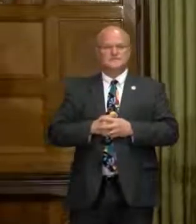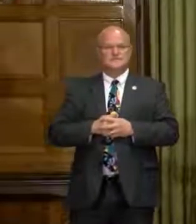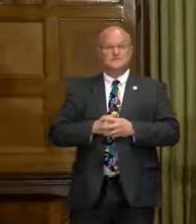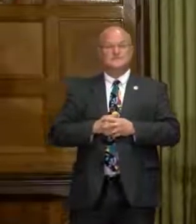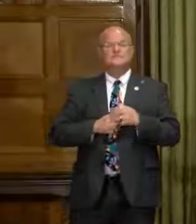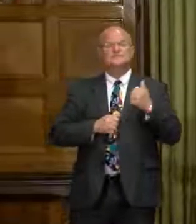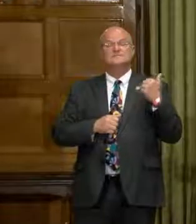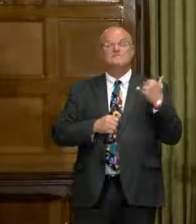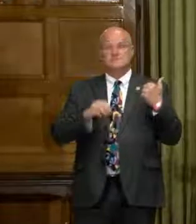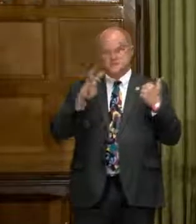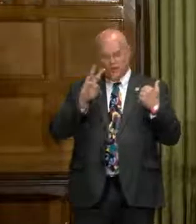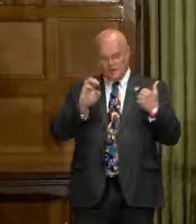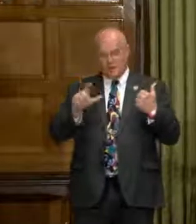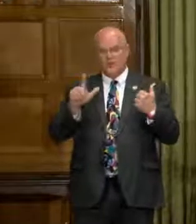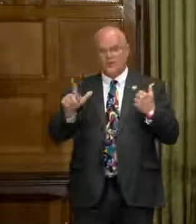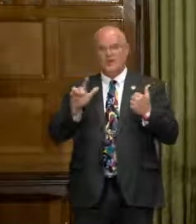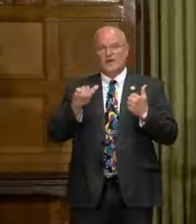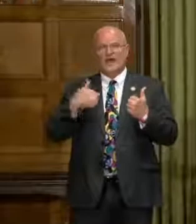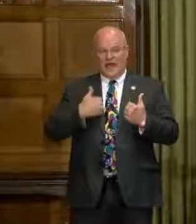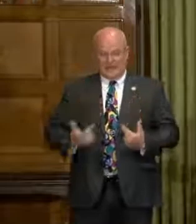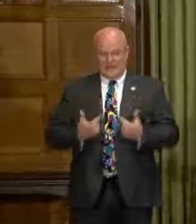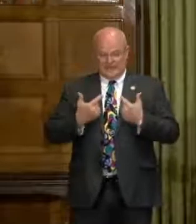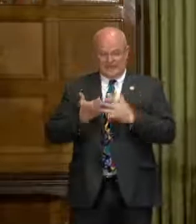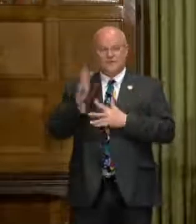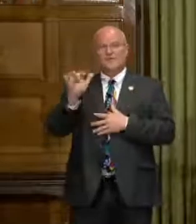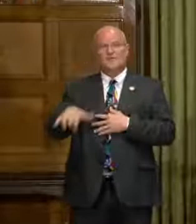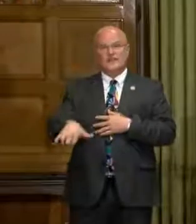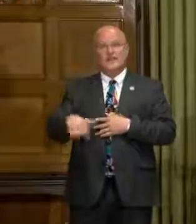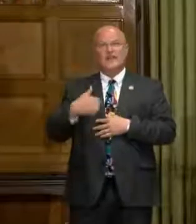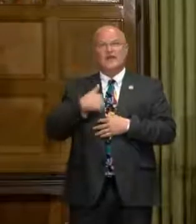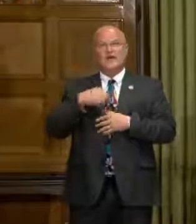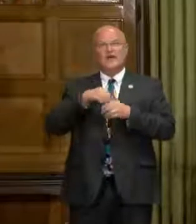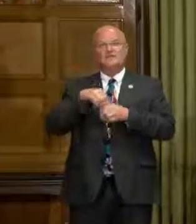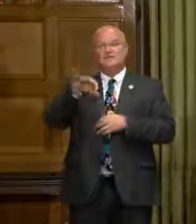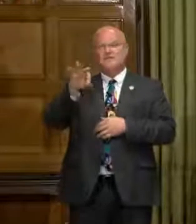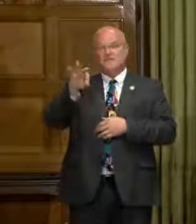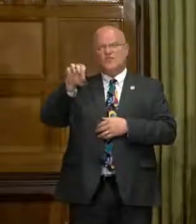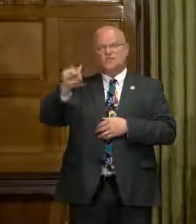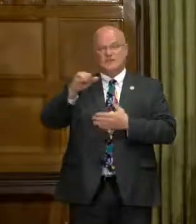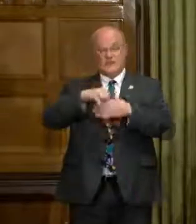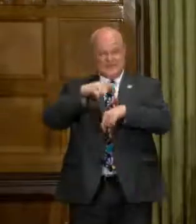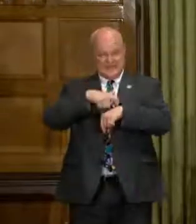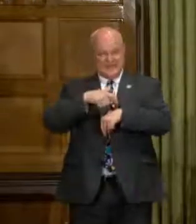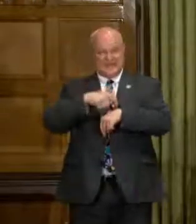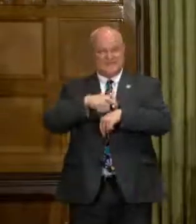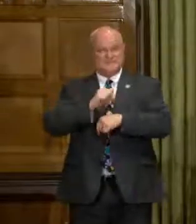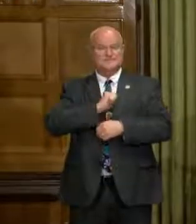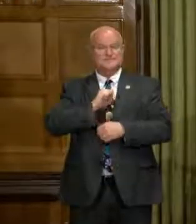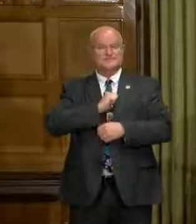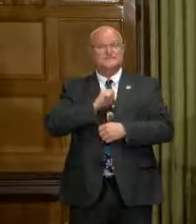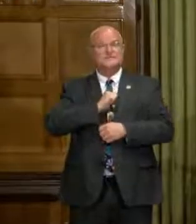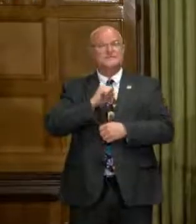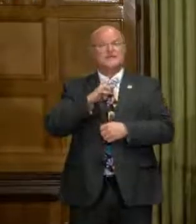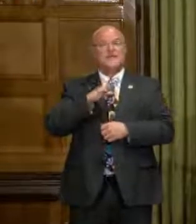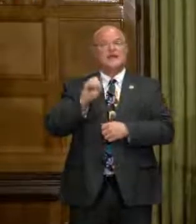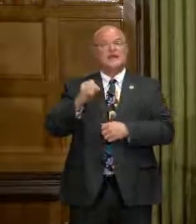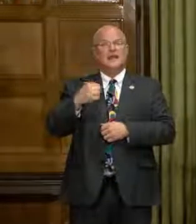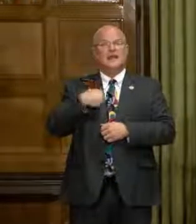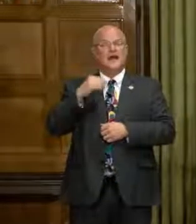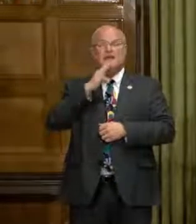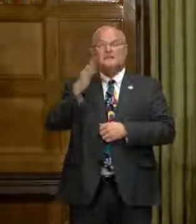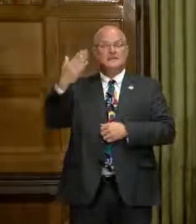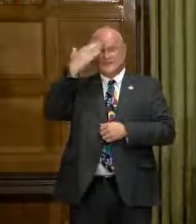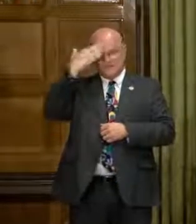Well, that was, I lived through it. I was in Fort Smith at the time, and I'll